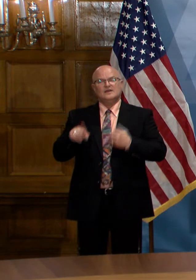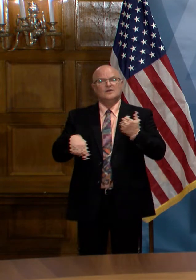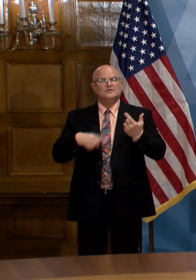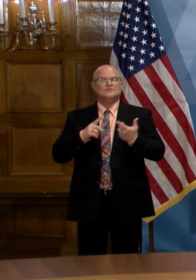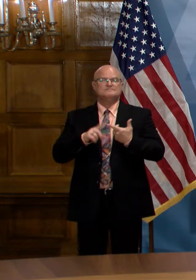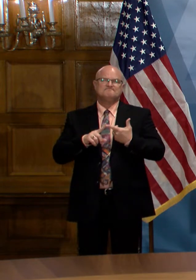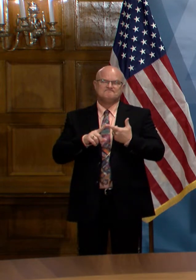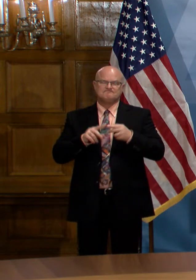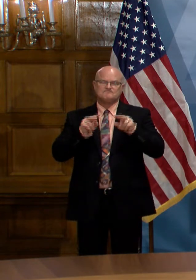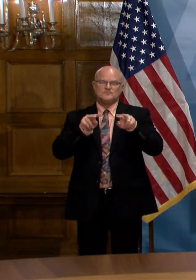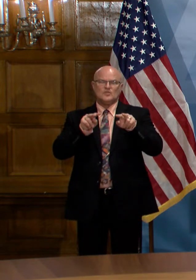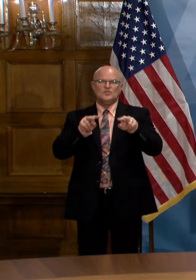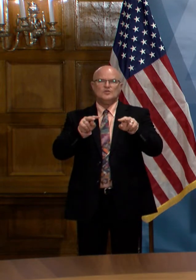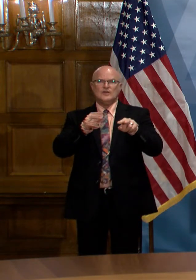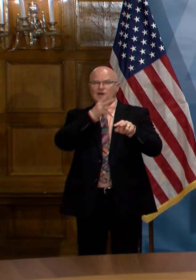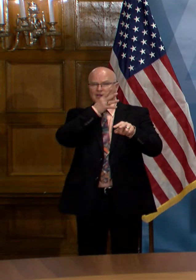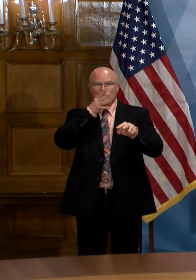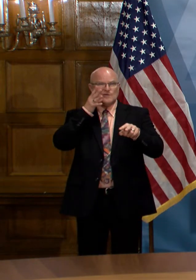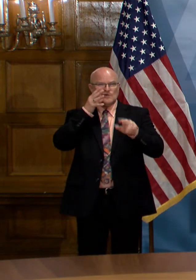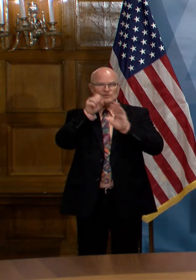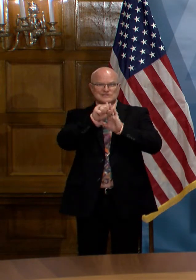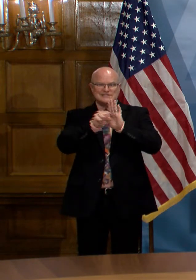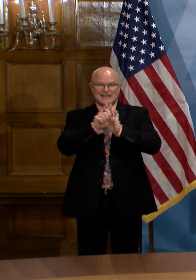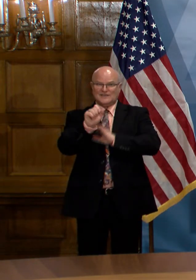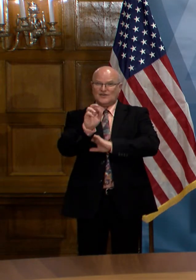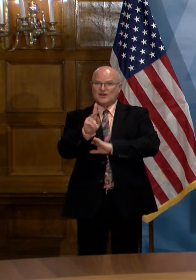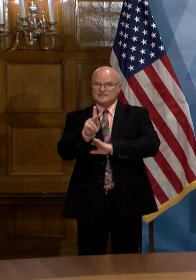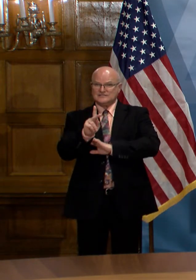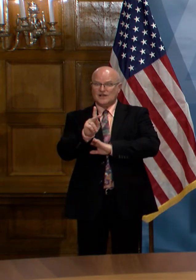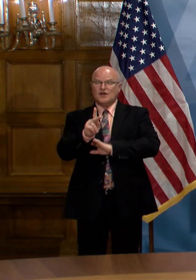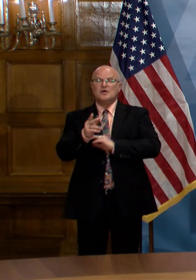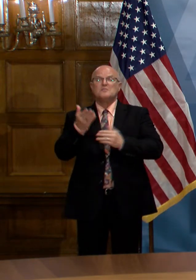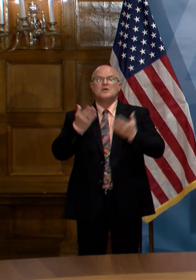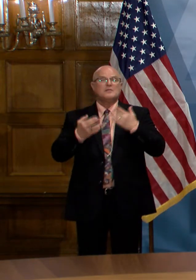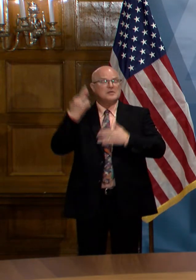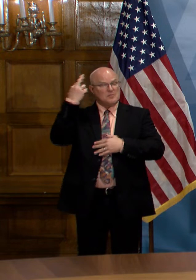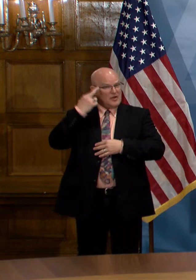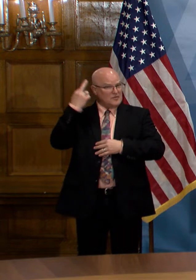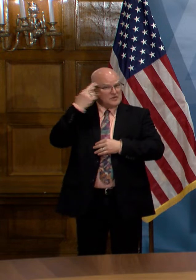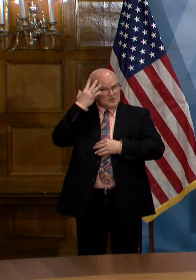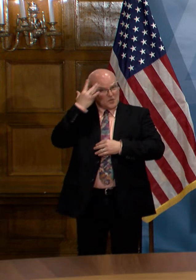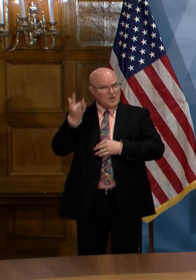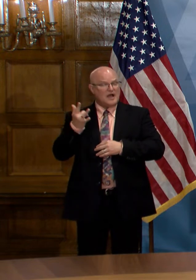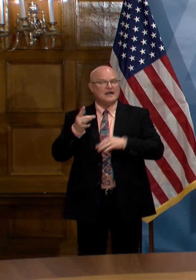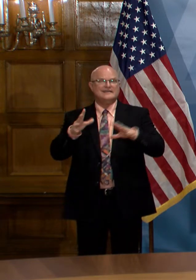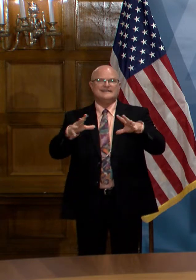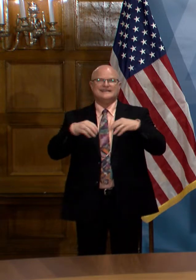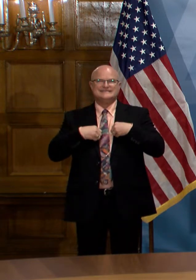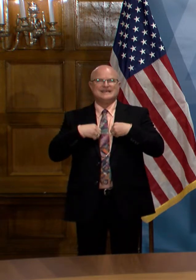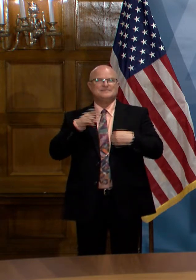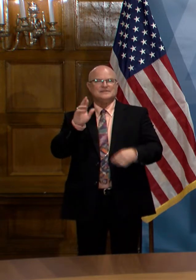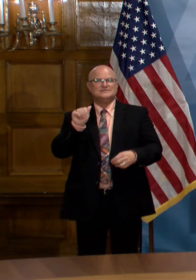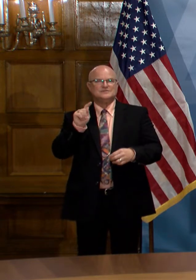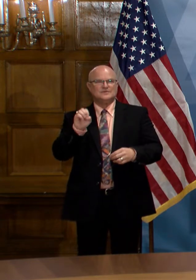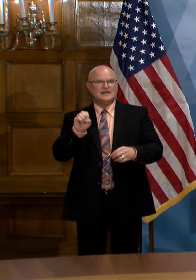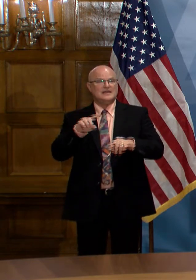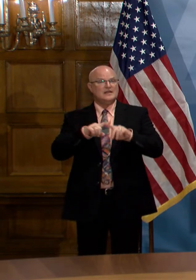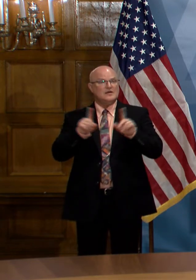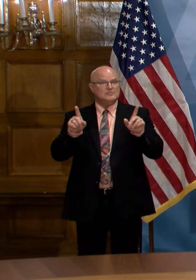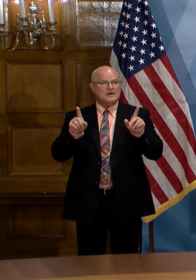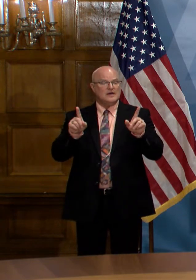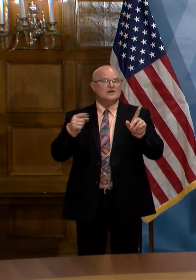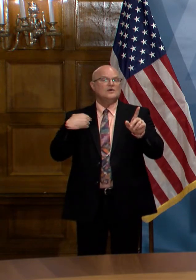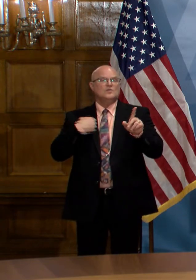Whenever you look at the rural nature of our state, that's is probably part of the reason, the acceptance rate. But all I can say is